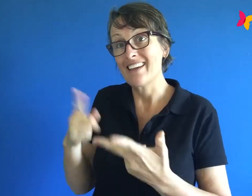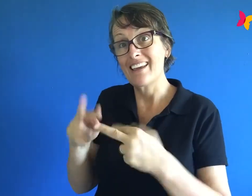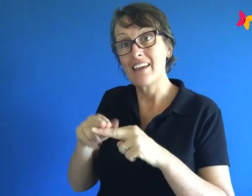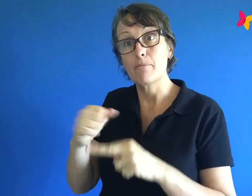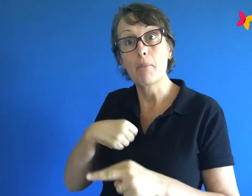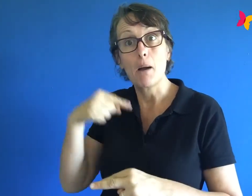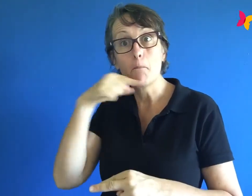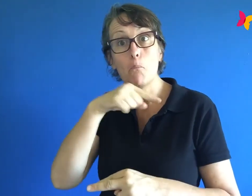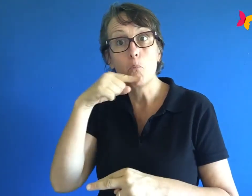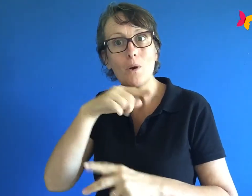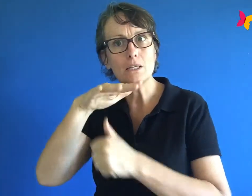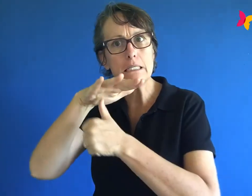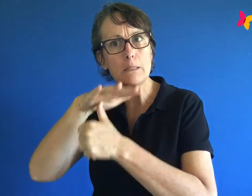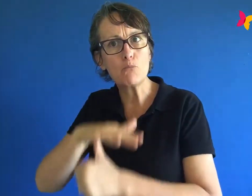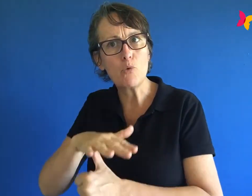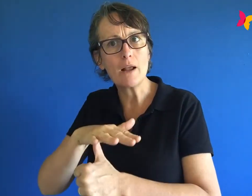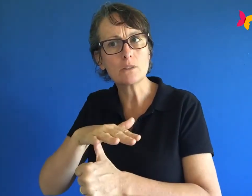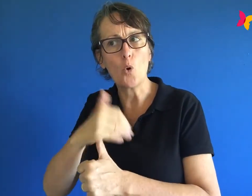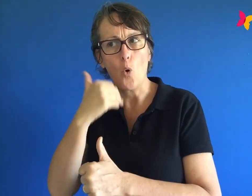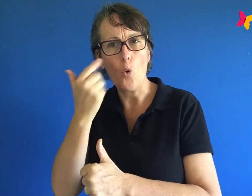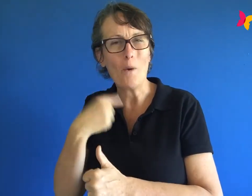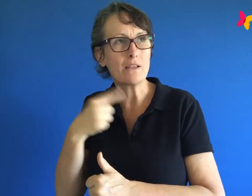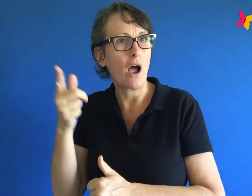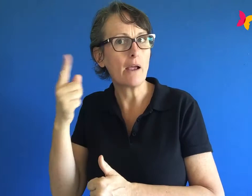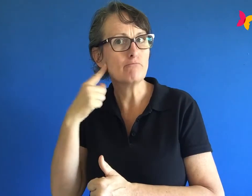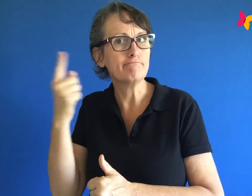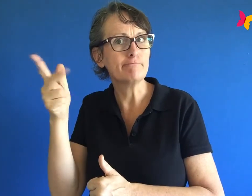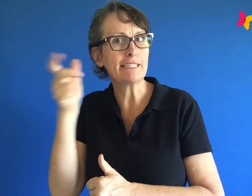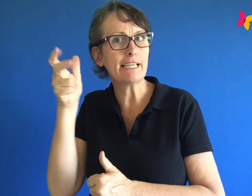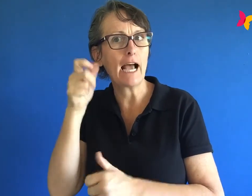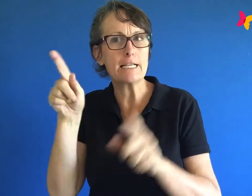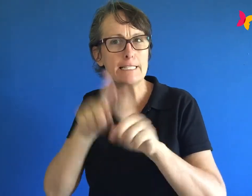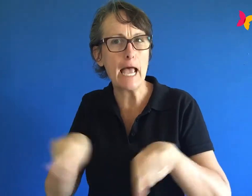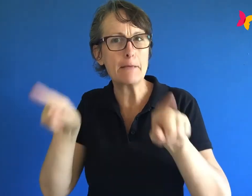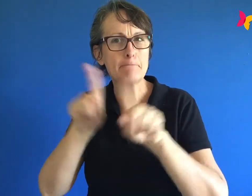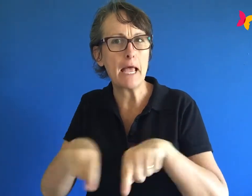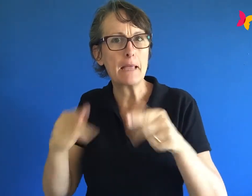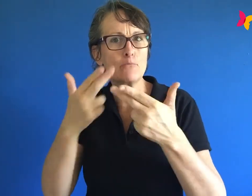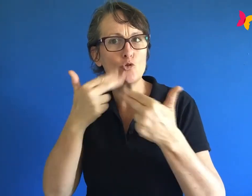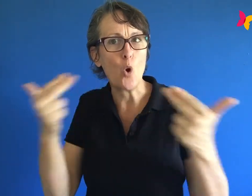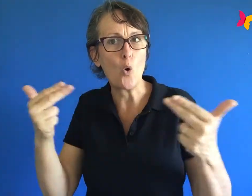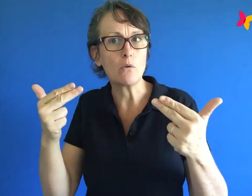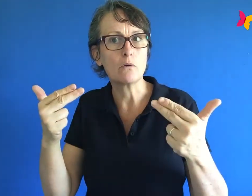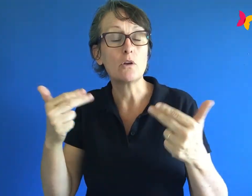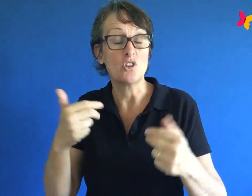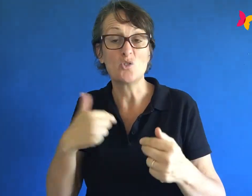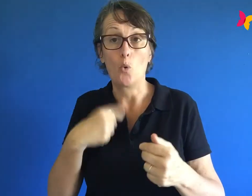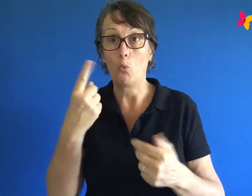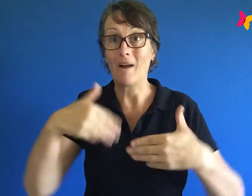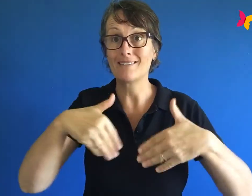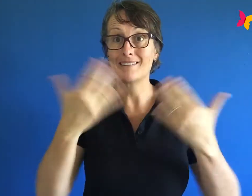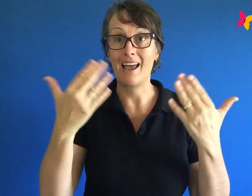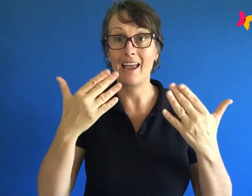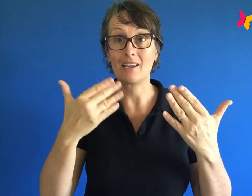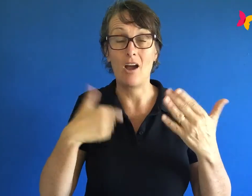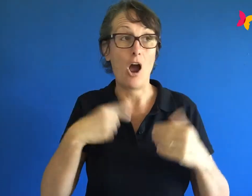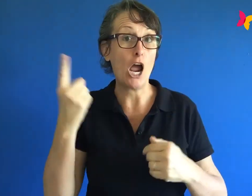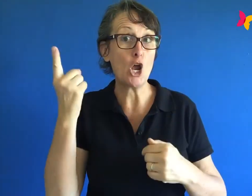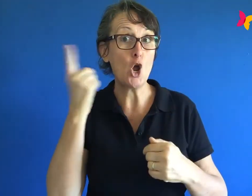self-harming, that he would play. And I could hear this song playing in his room and I knew what it meant, and I heard